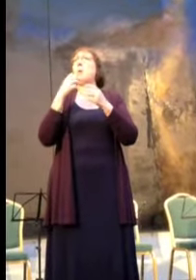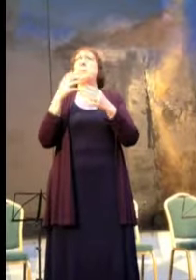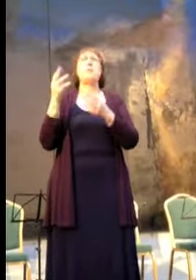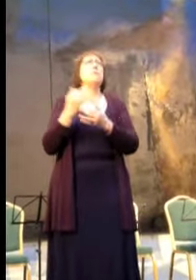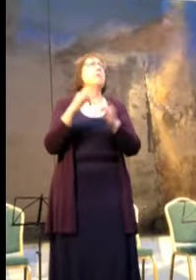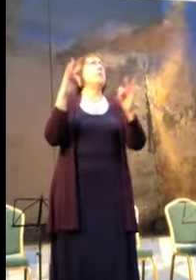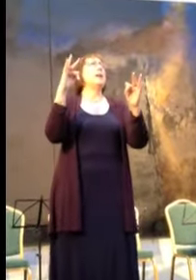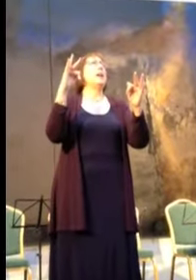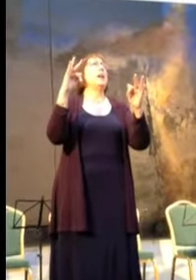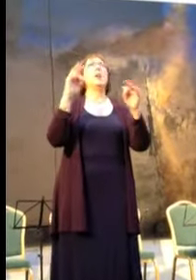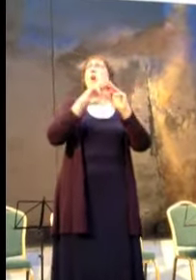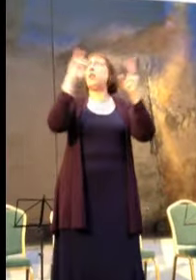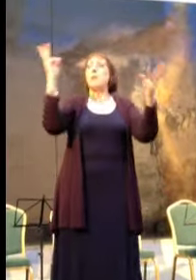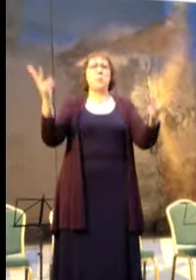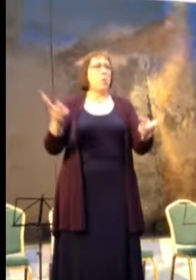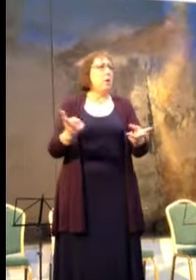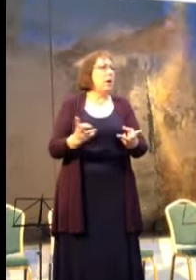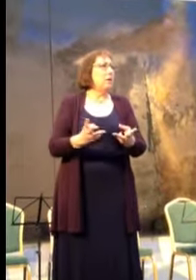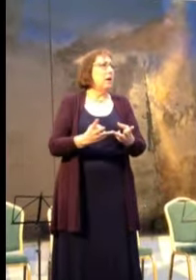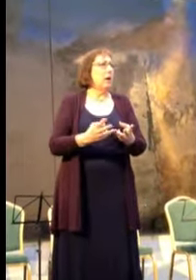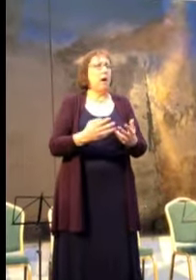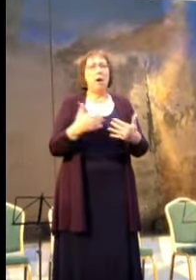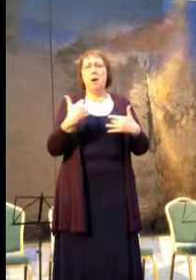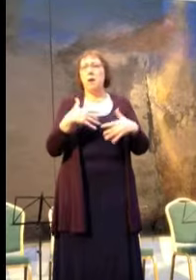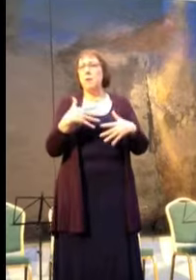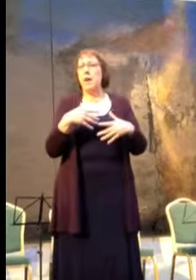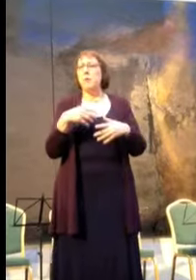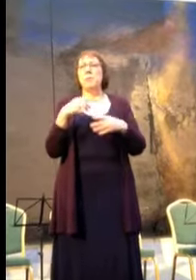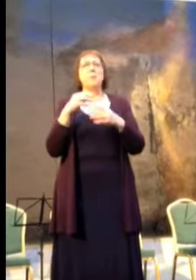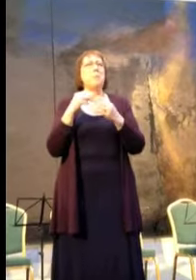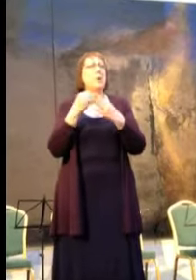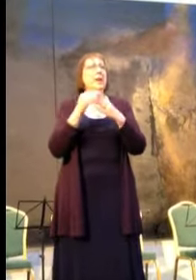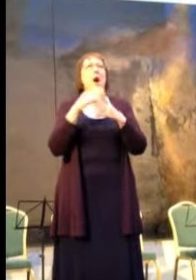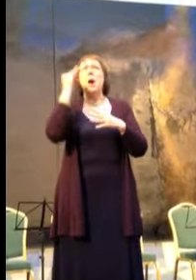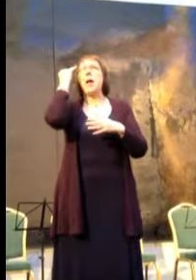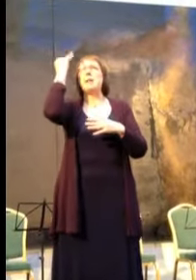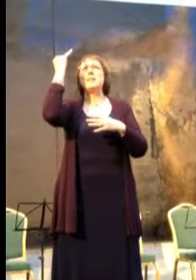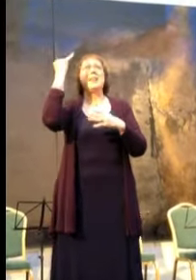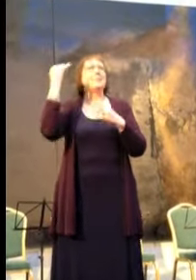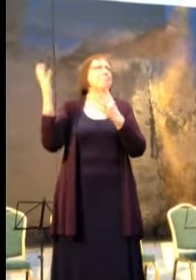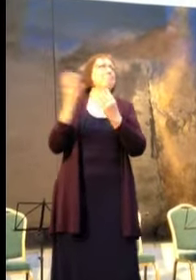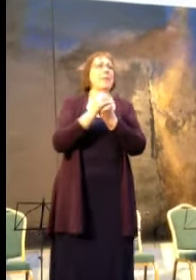or globally. Then it would have been really applying our intellects powerfully. But the